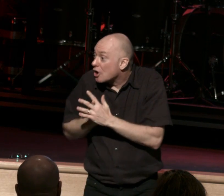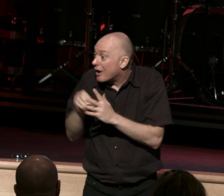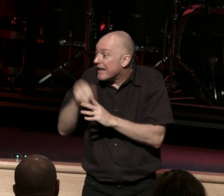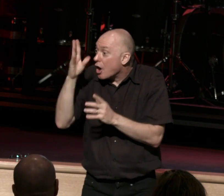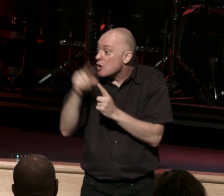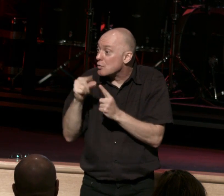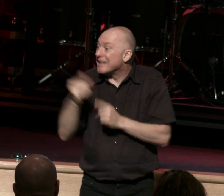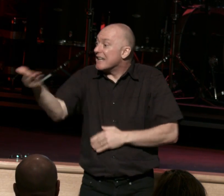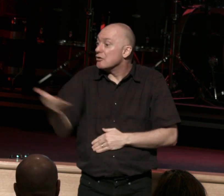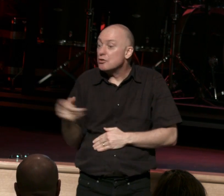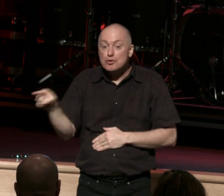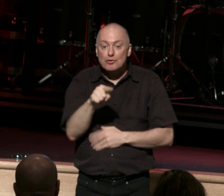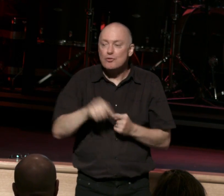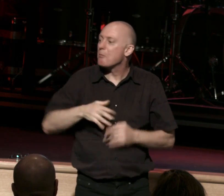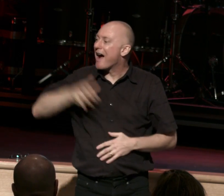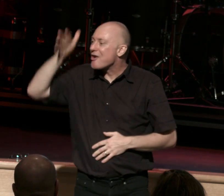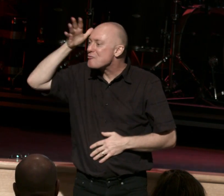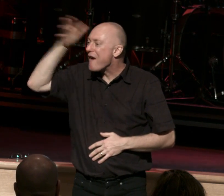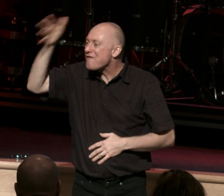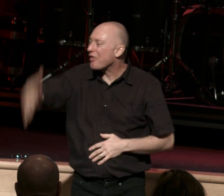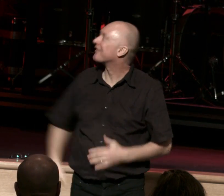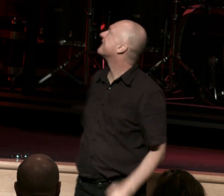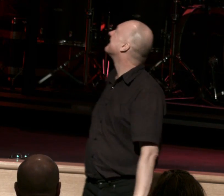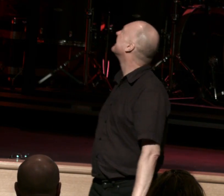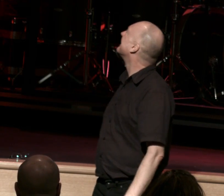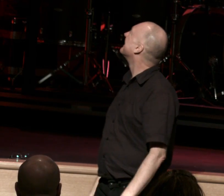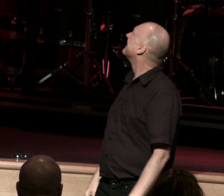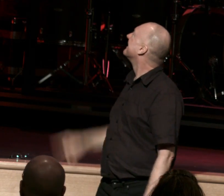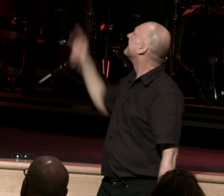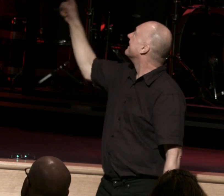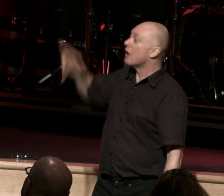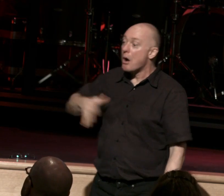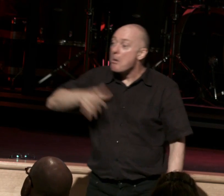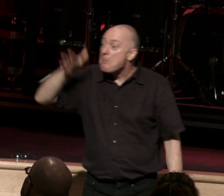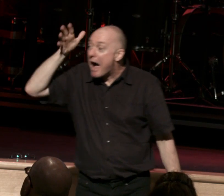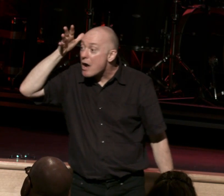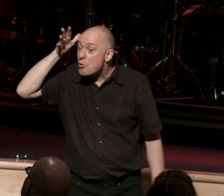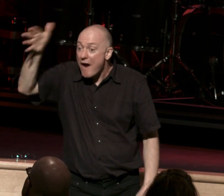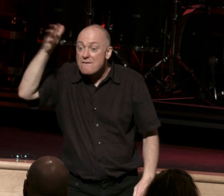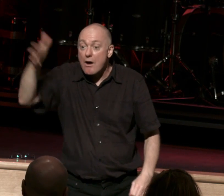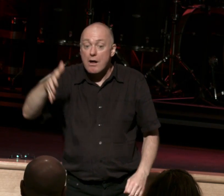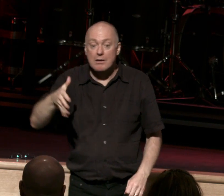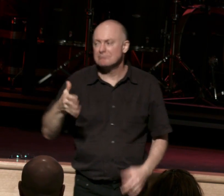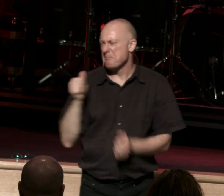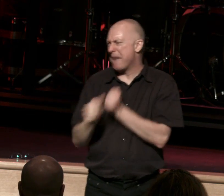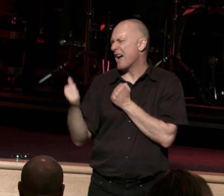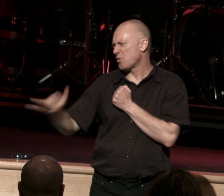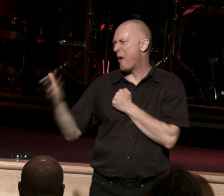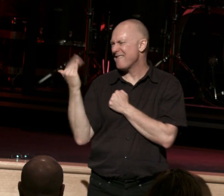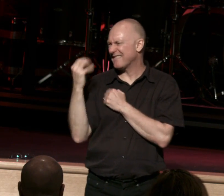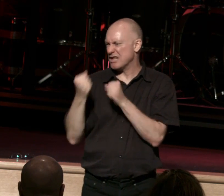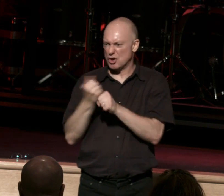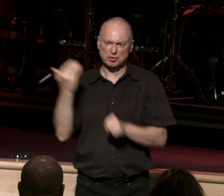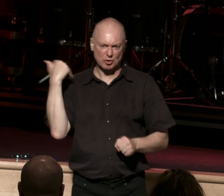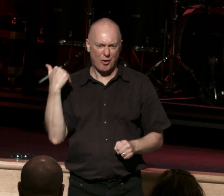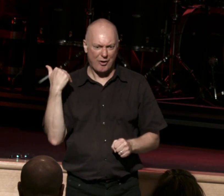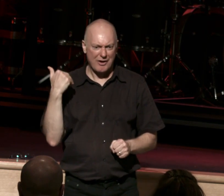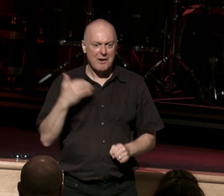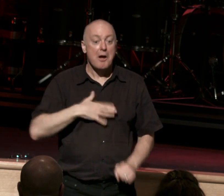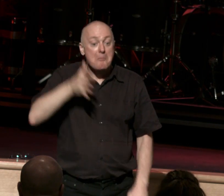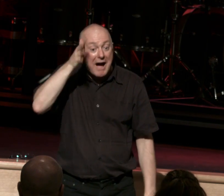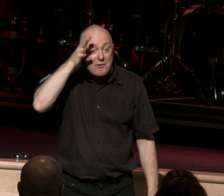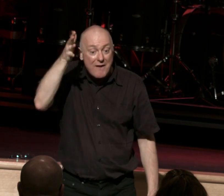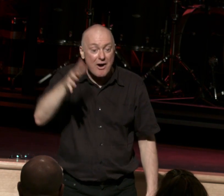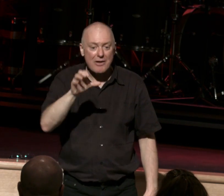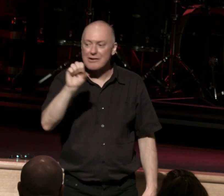Before we get into God's Word, I want to introduce you to my grandpa. And my grandpa has been passed away now for 15 years. This